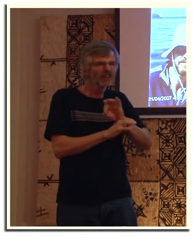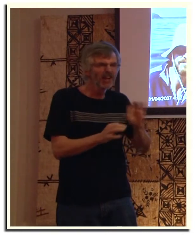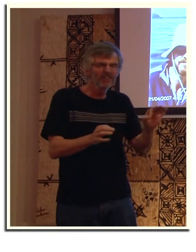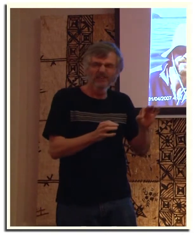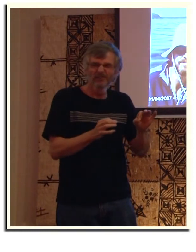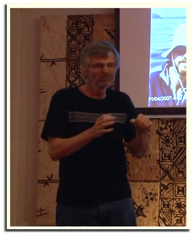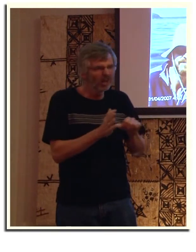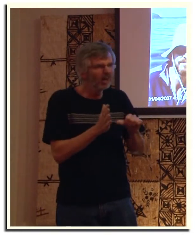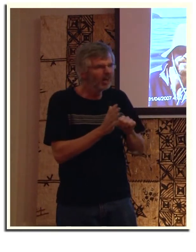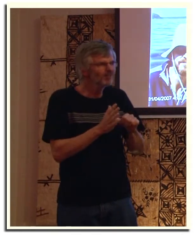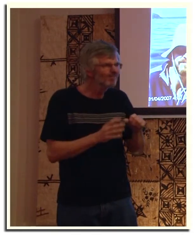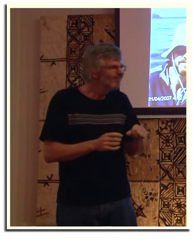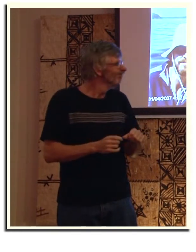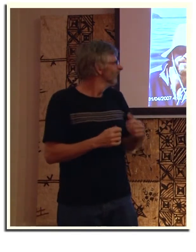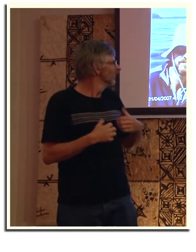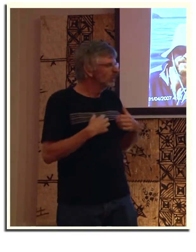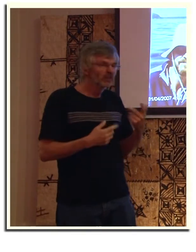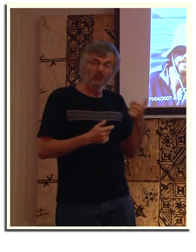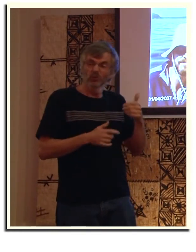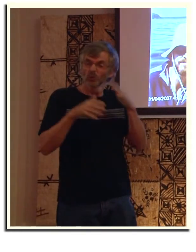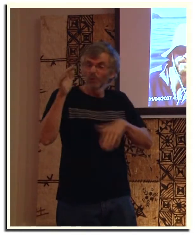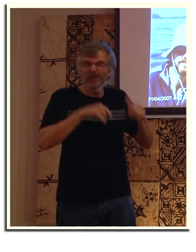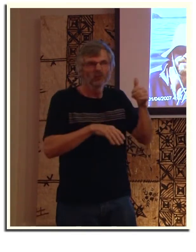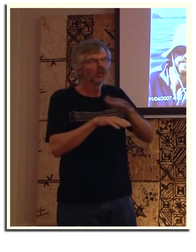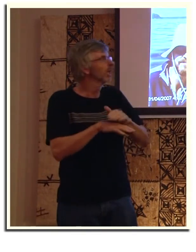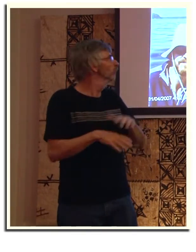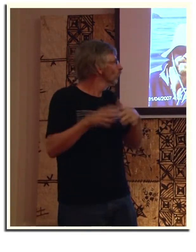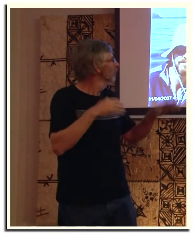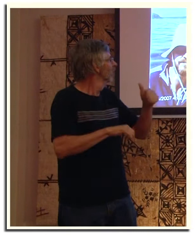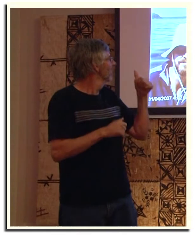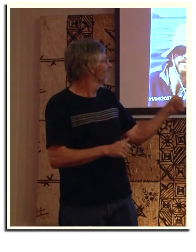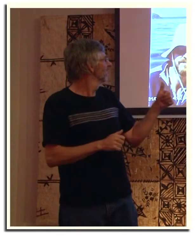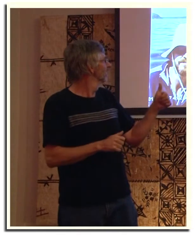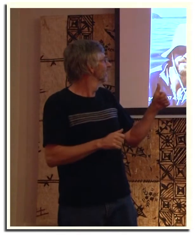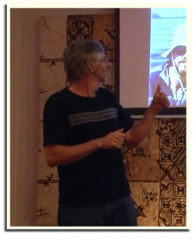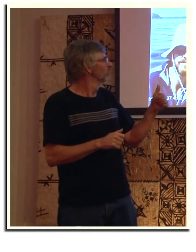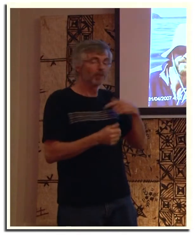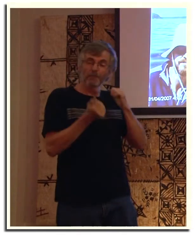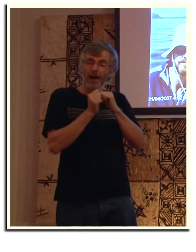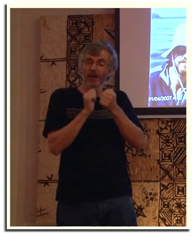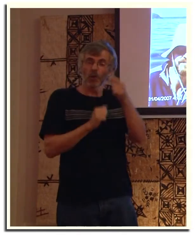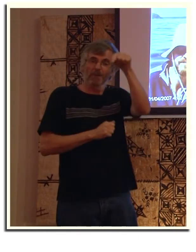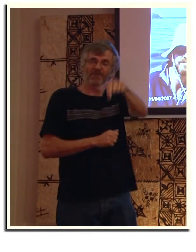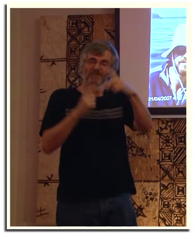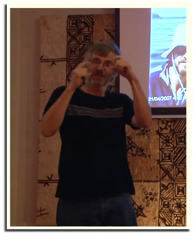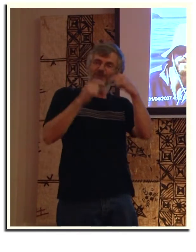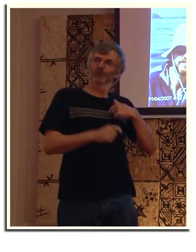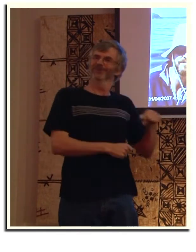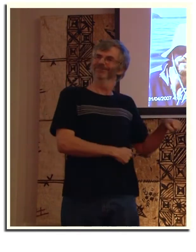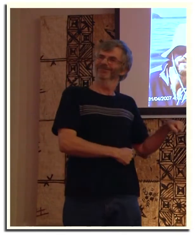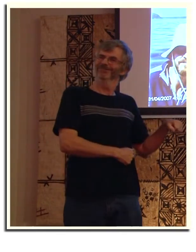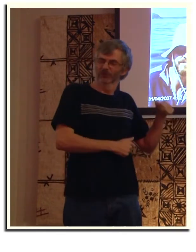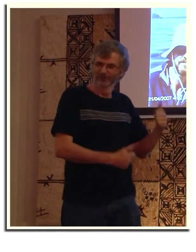good to jump out of the boat and go swimming. And my partner took this picture of me smiling. So this